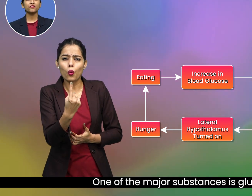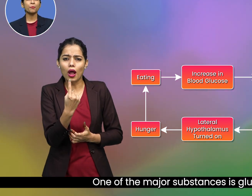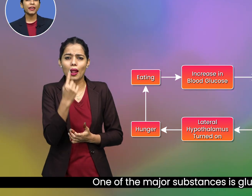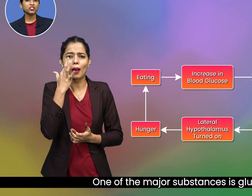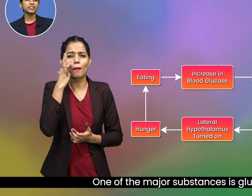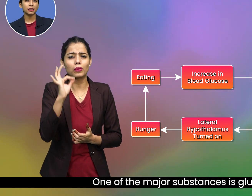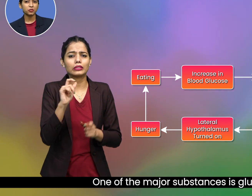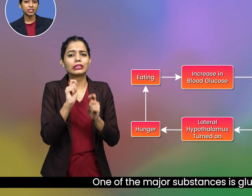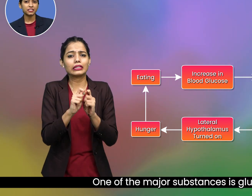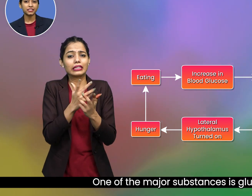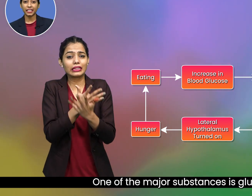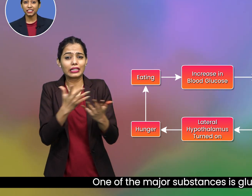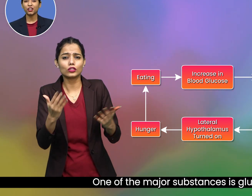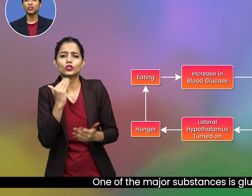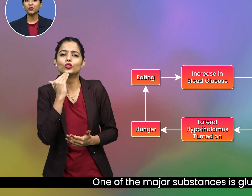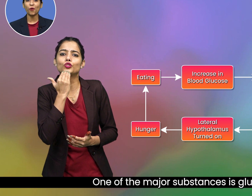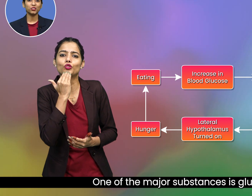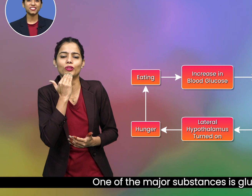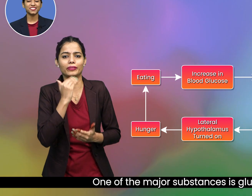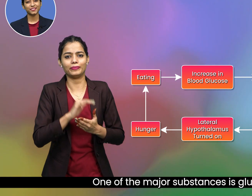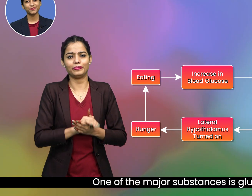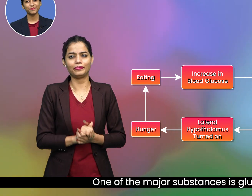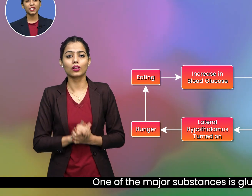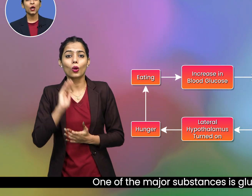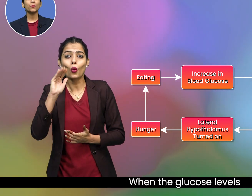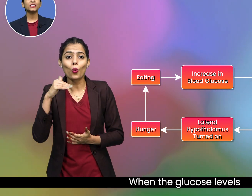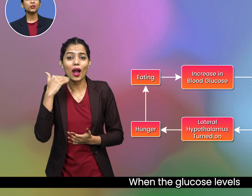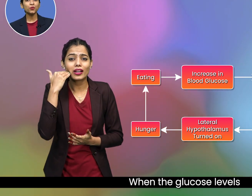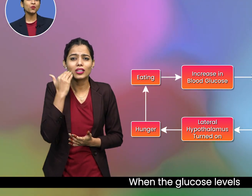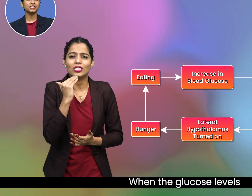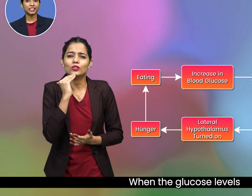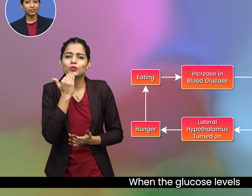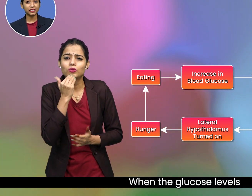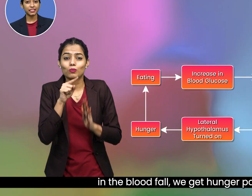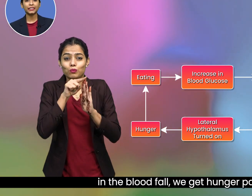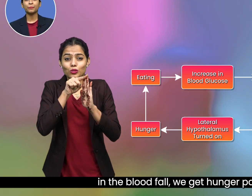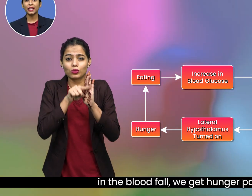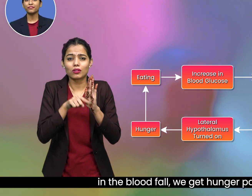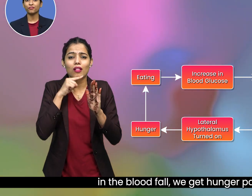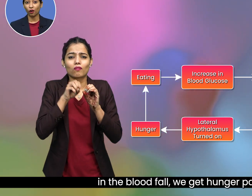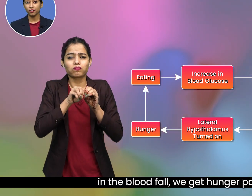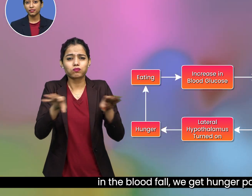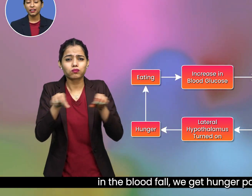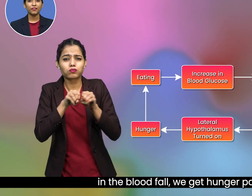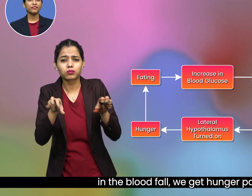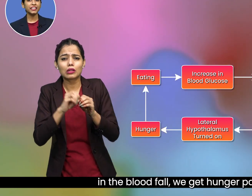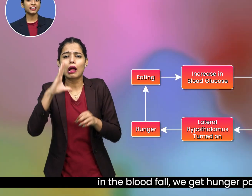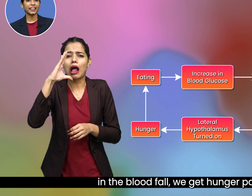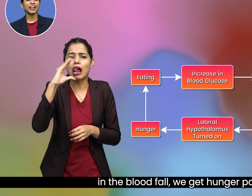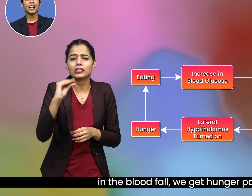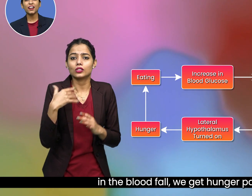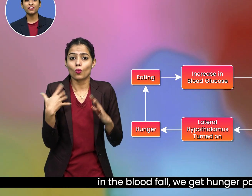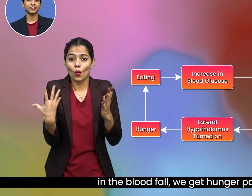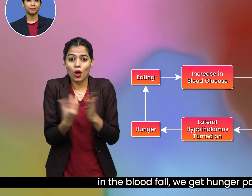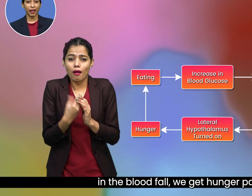One of the major substances is glucose. When the glucose levels in the blood fall, we